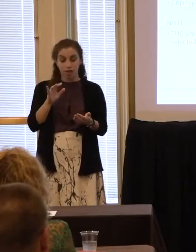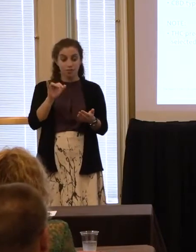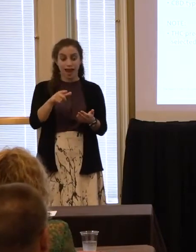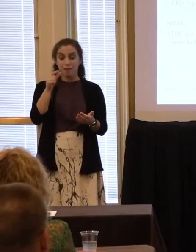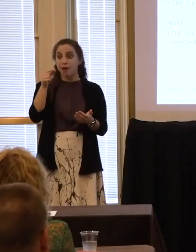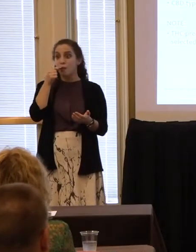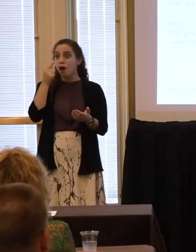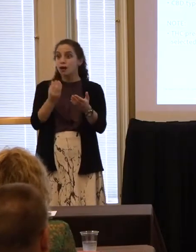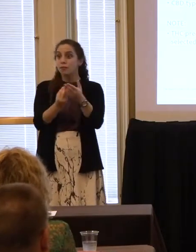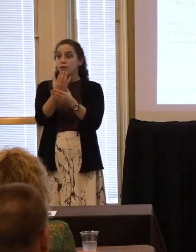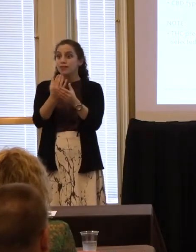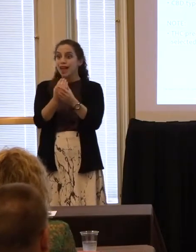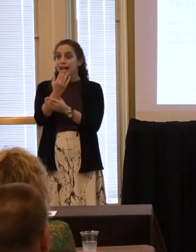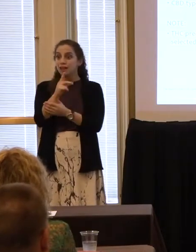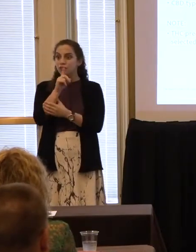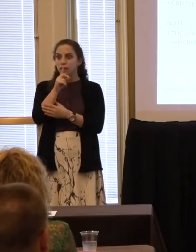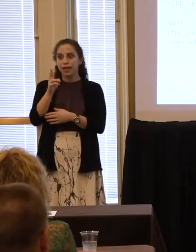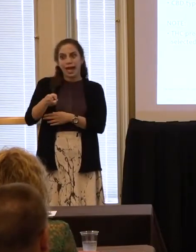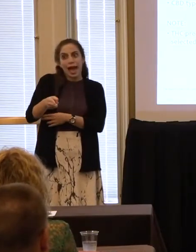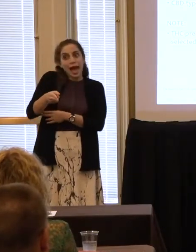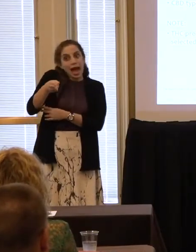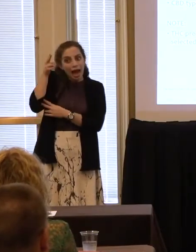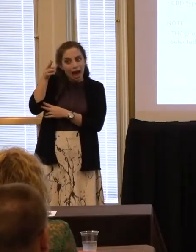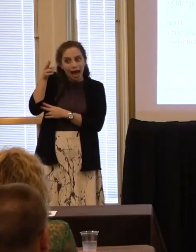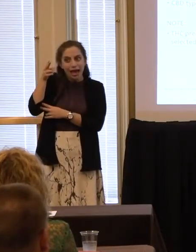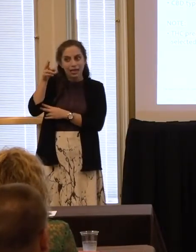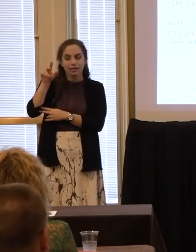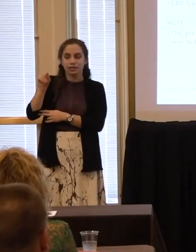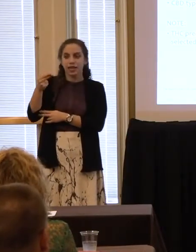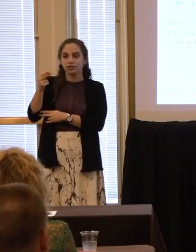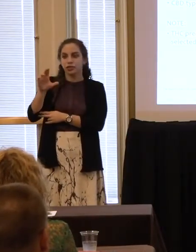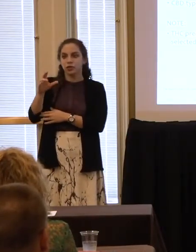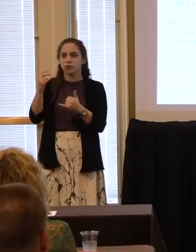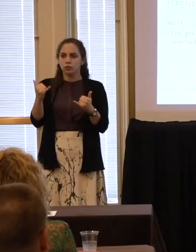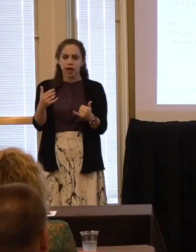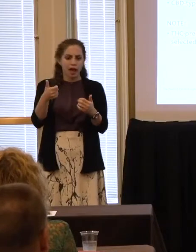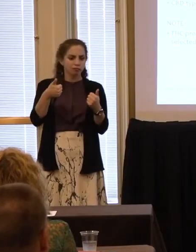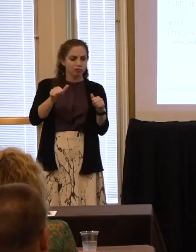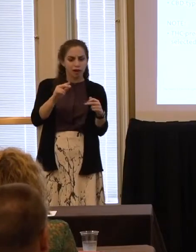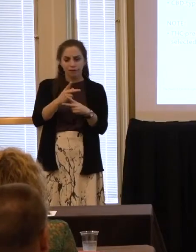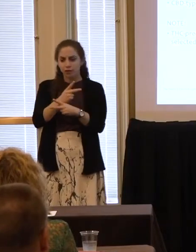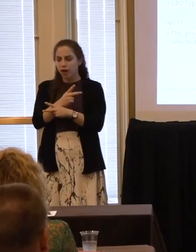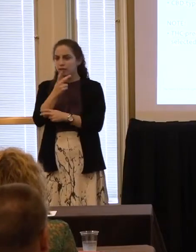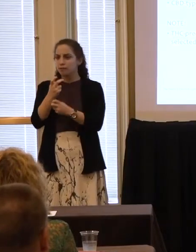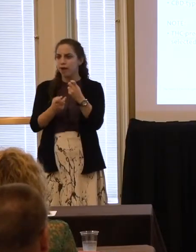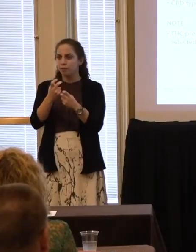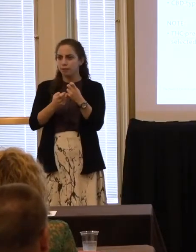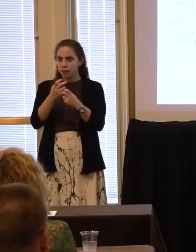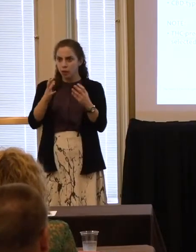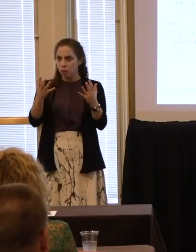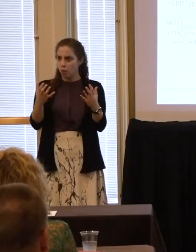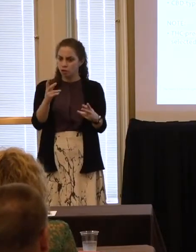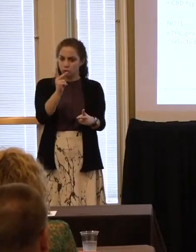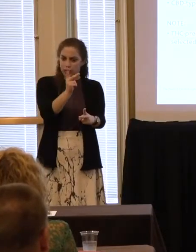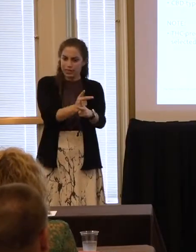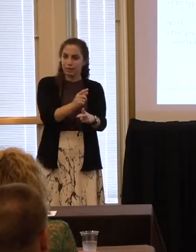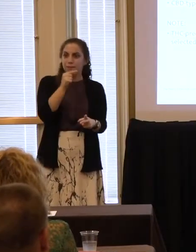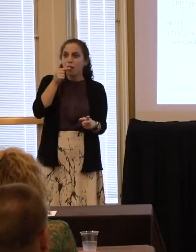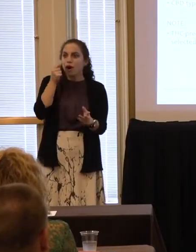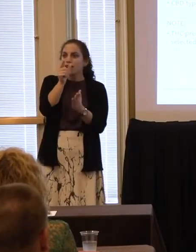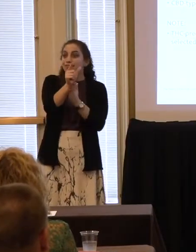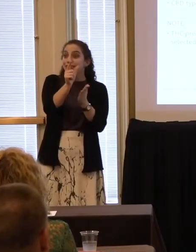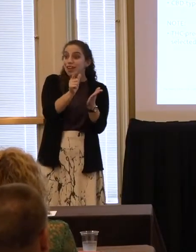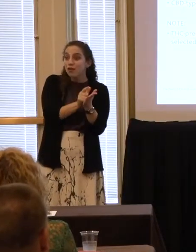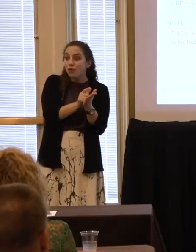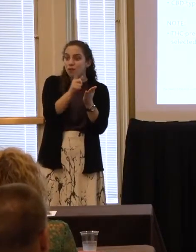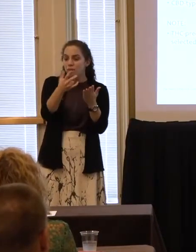that's being sold is very high concentration. So they're trying to solve the problem by keeping the marijuana legal, but